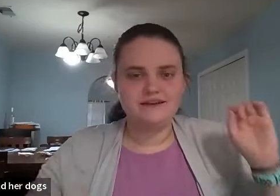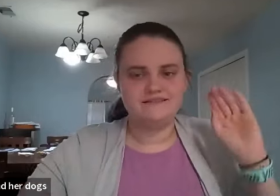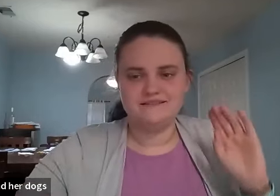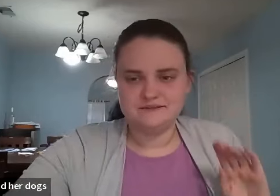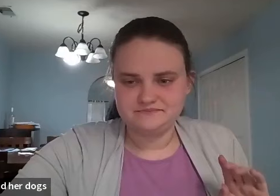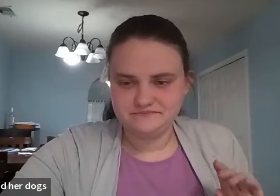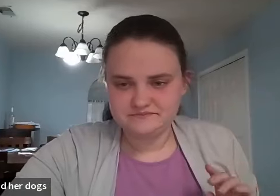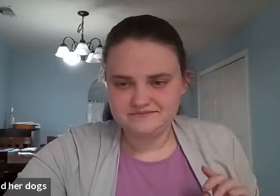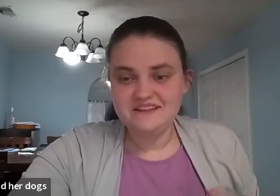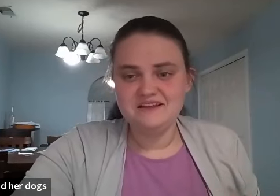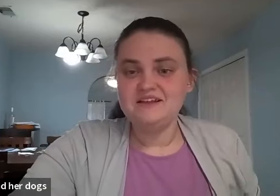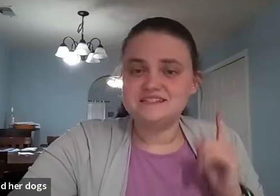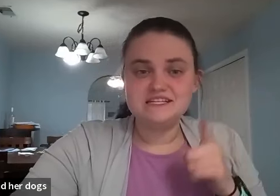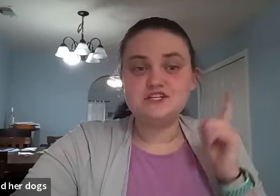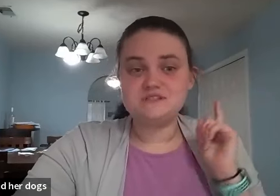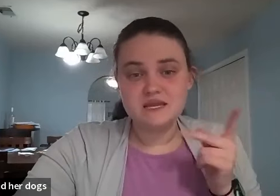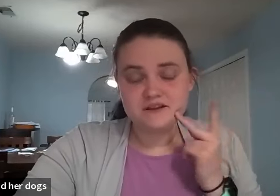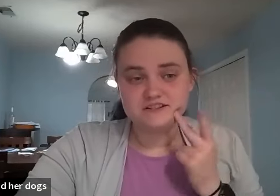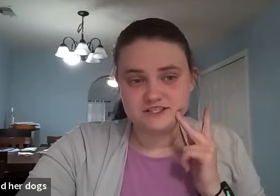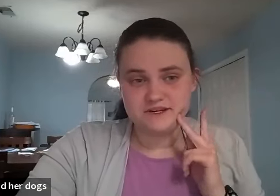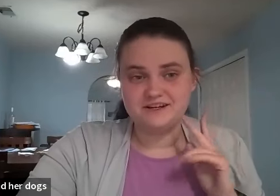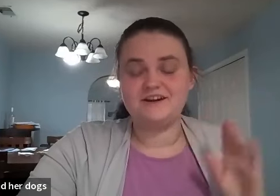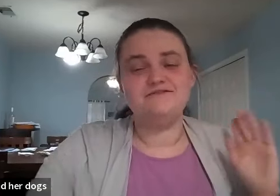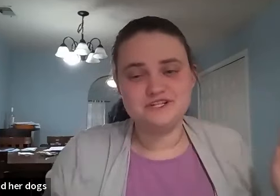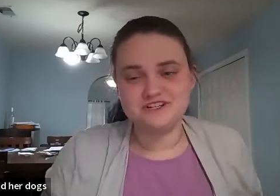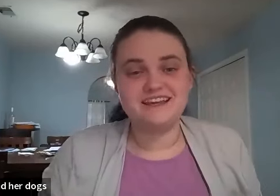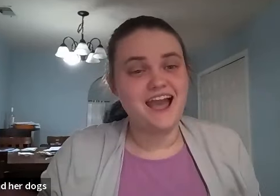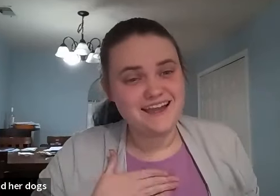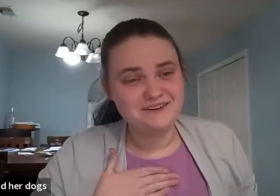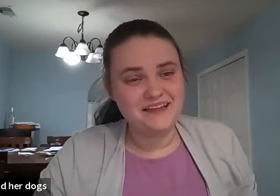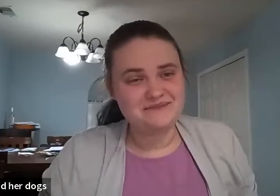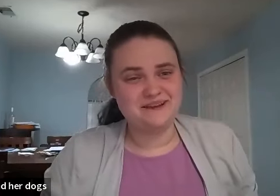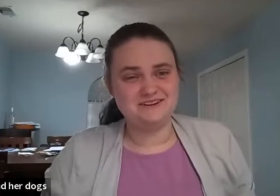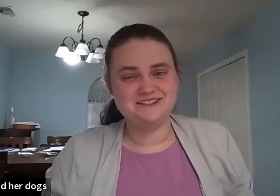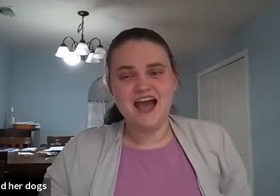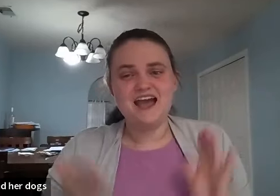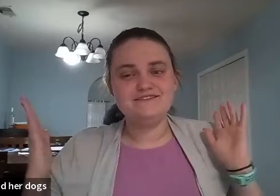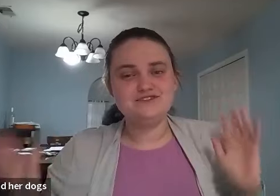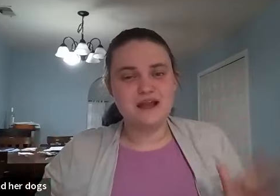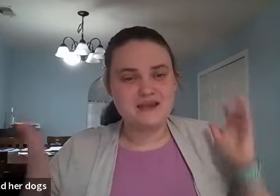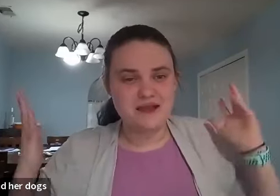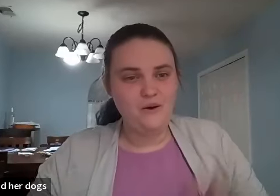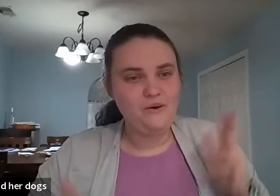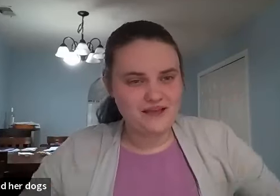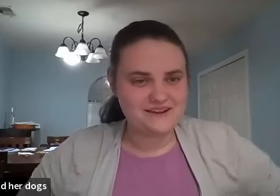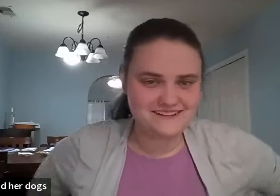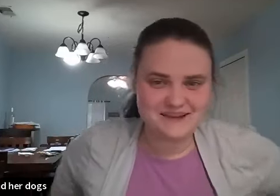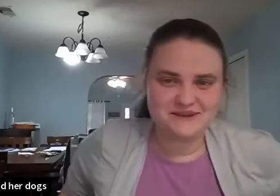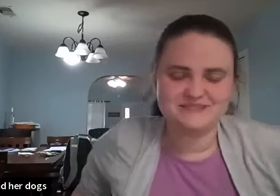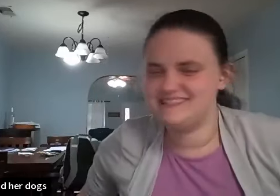Wait. See, you say pickles are superior. Unfortunately, I don't like pickles. I have tried my whole life to like pickles and